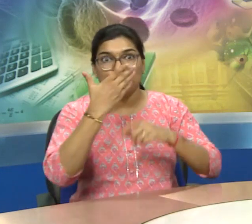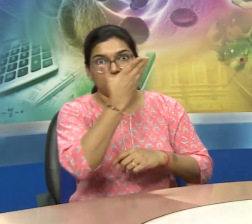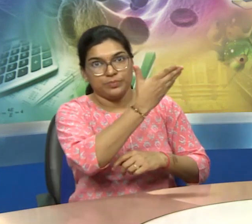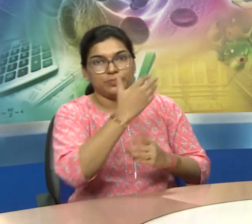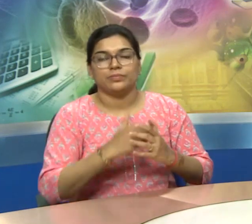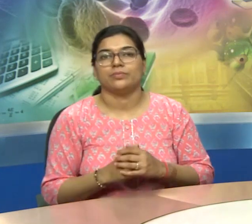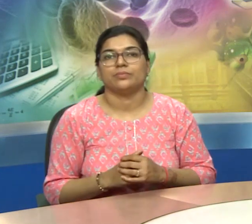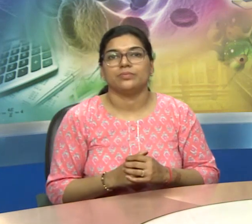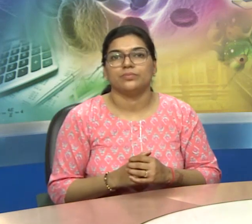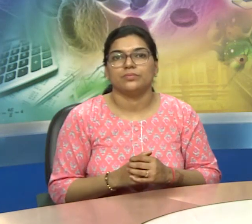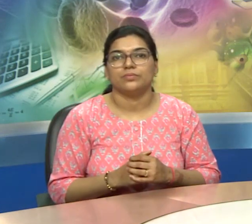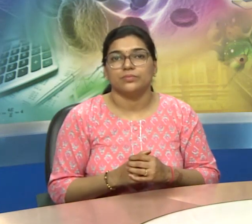Let us now see this image.